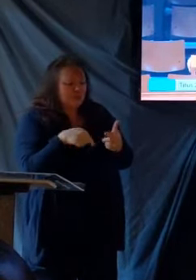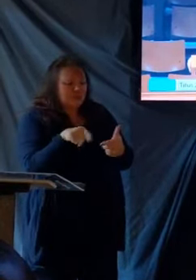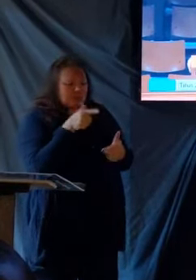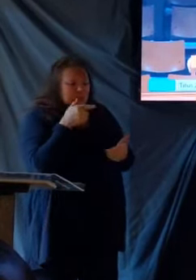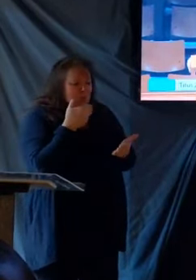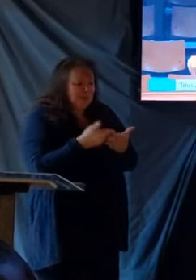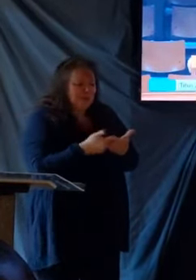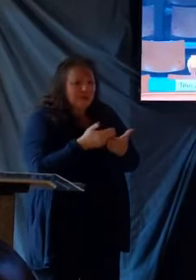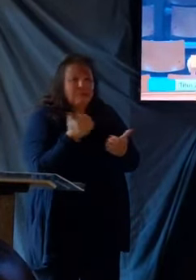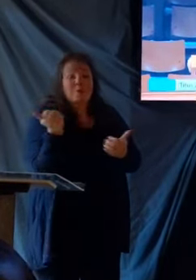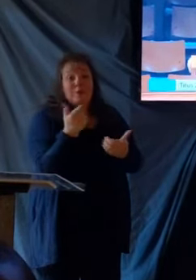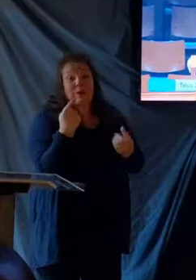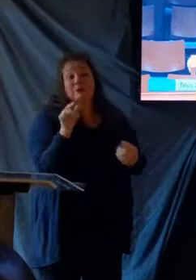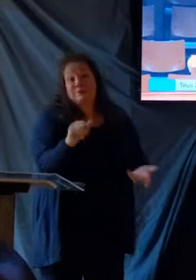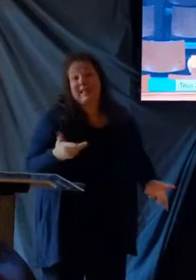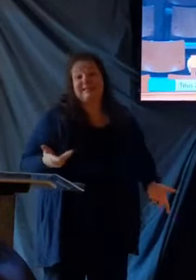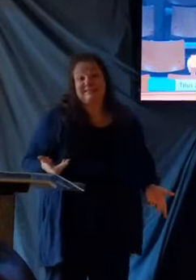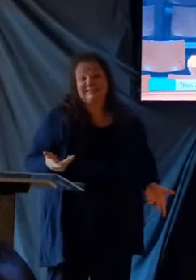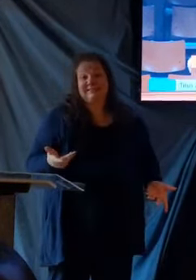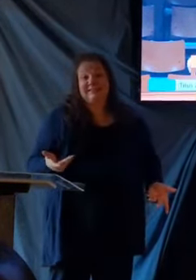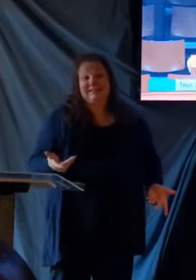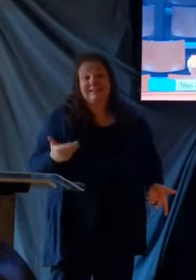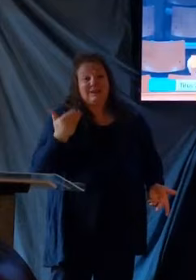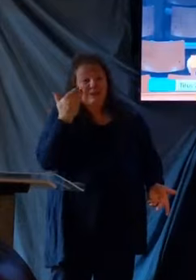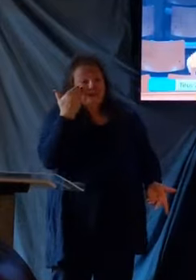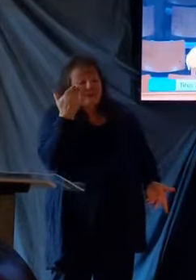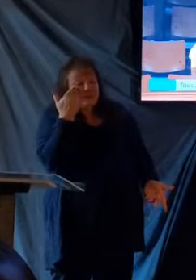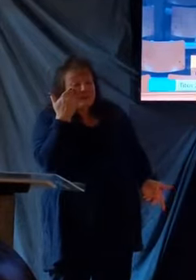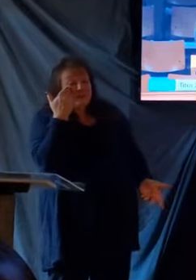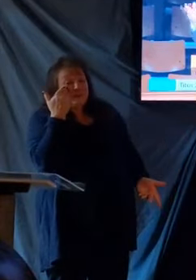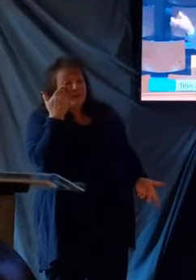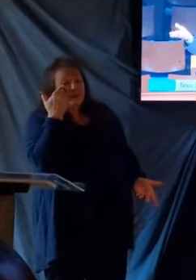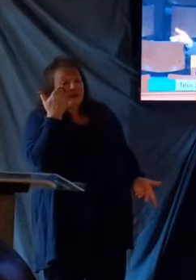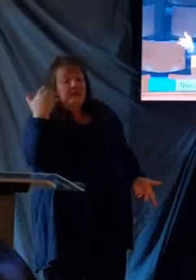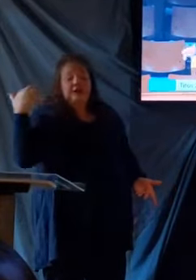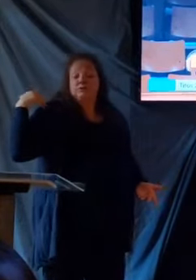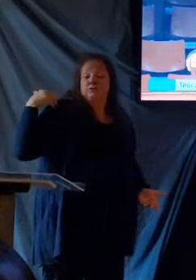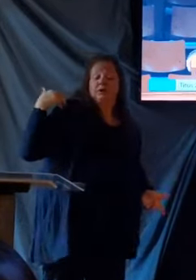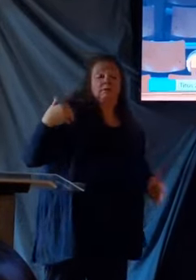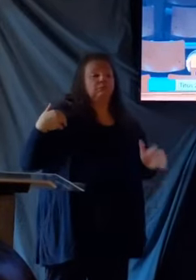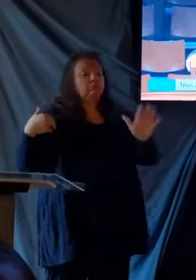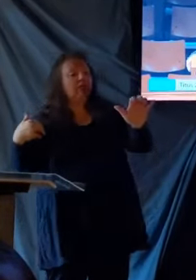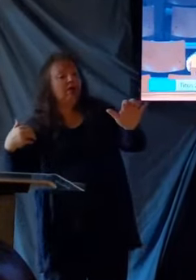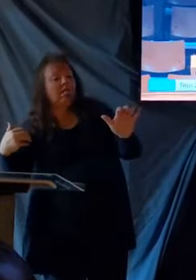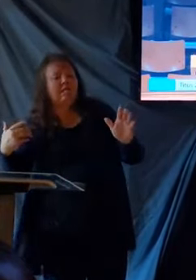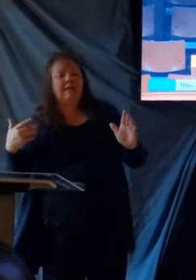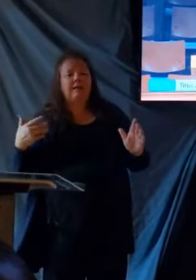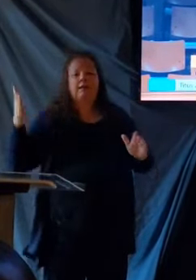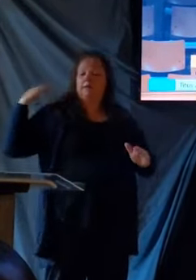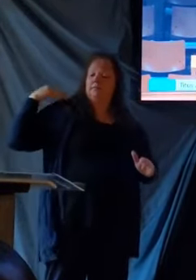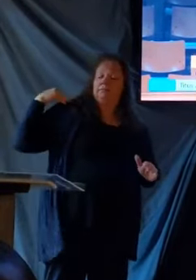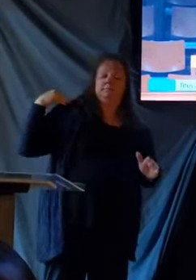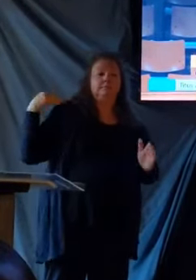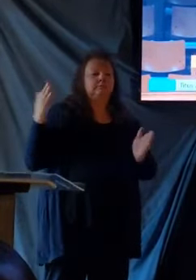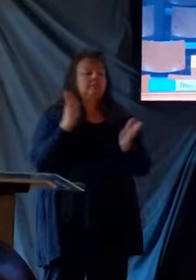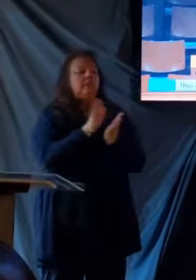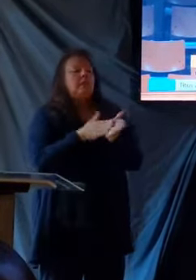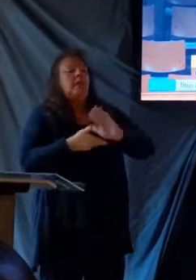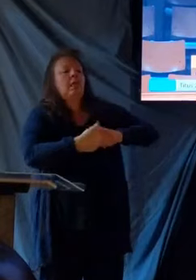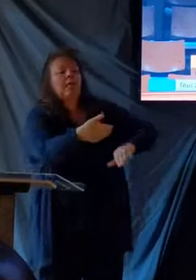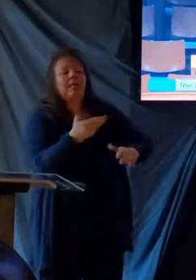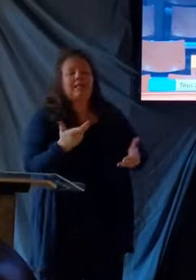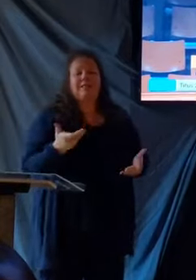you? Everybody does that. You know, scratch my back, I scratch yours. Pat my palm, I pat